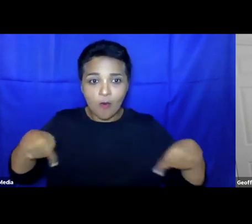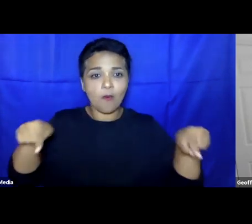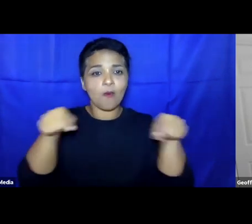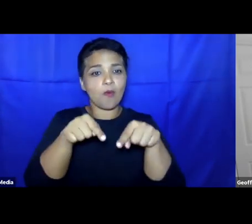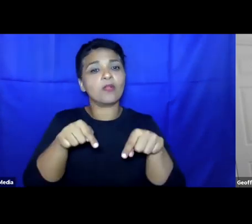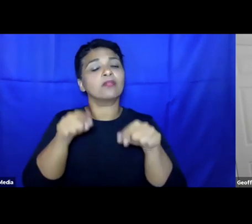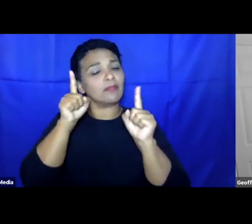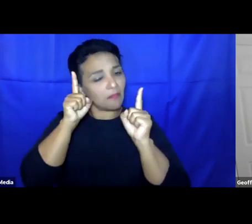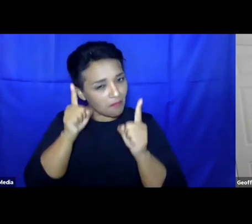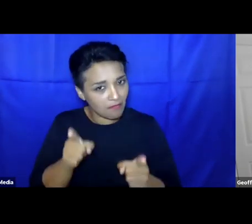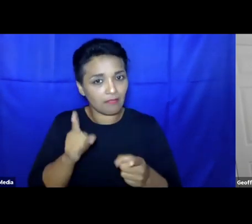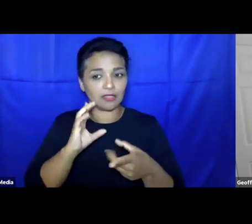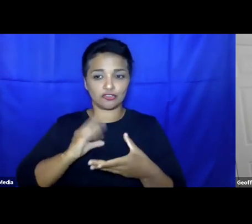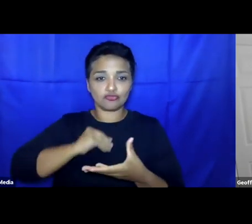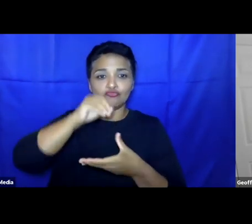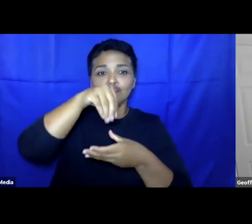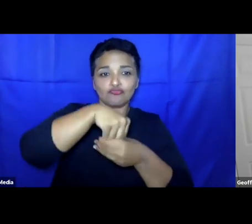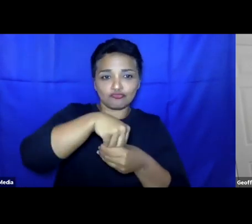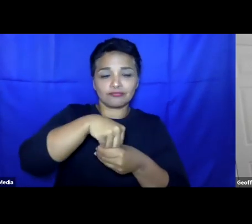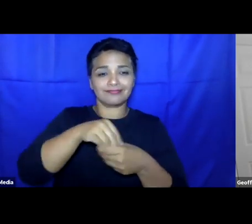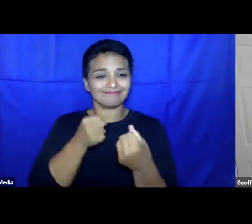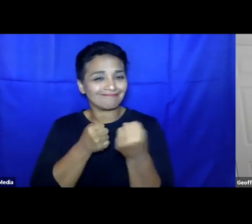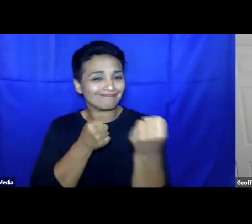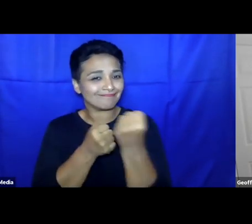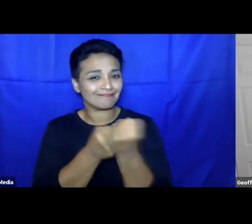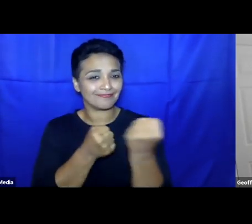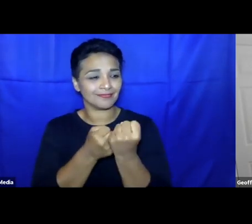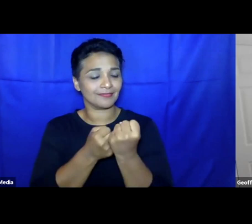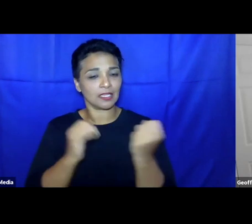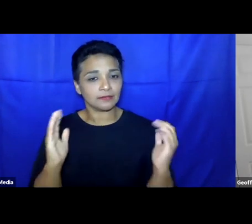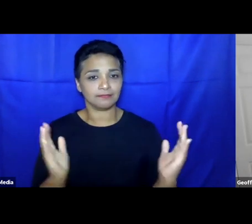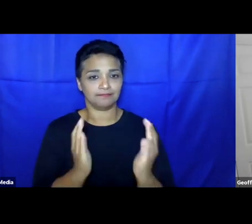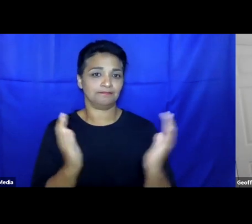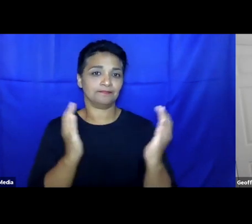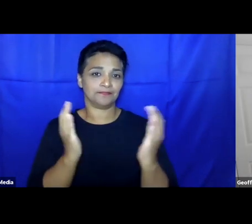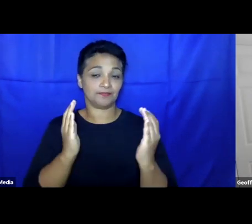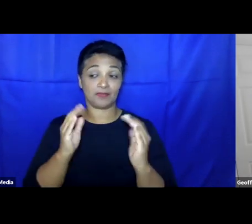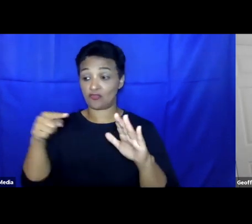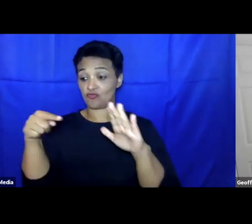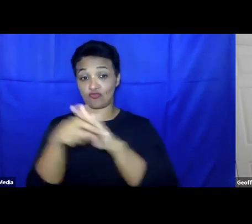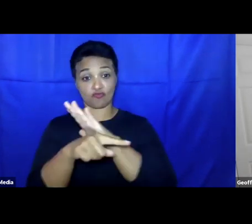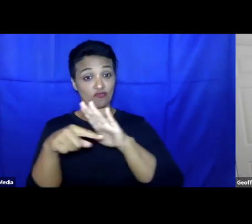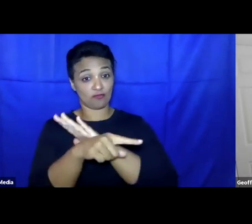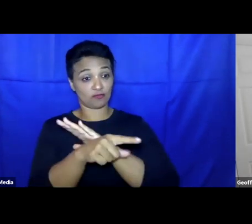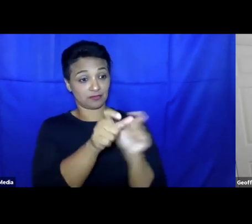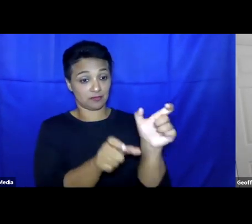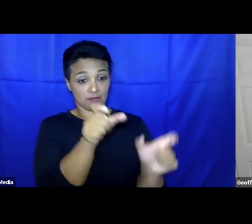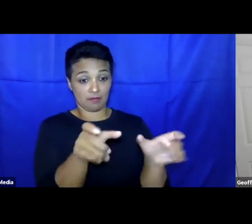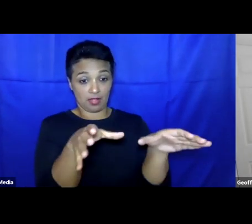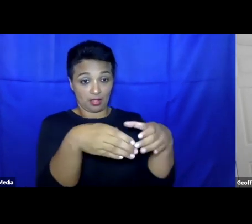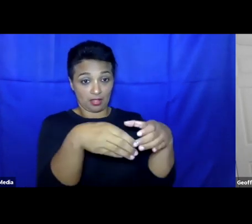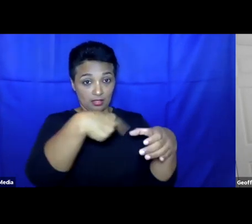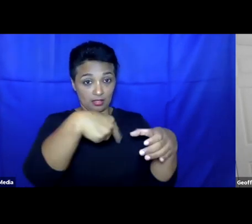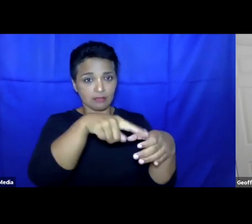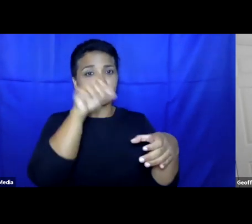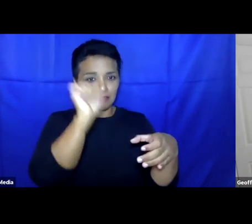can contribute to help improve and increase the number of refugees who can participate